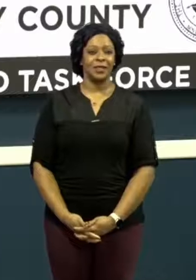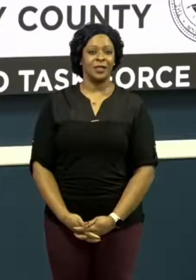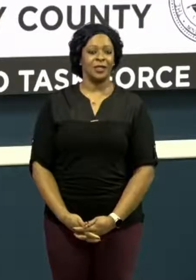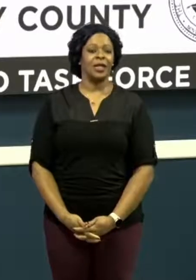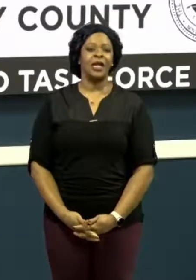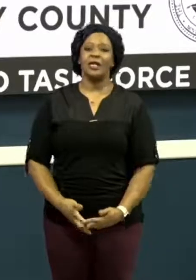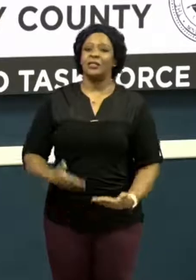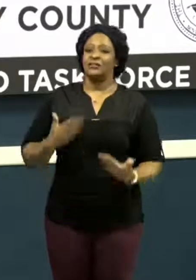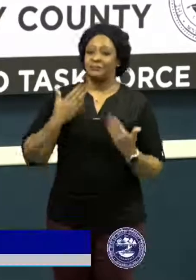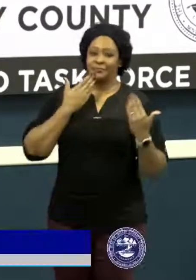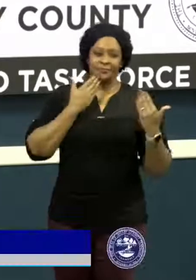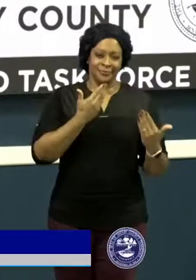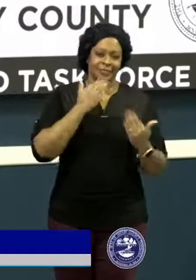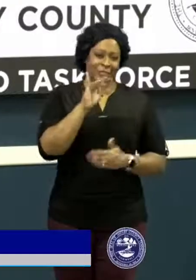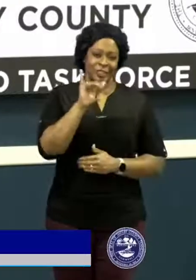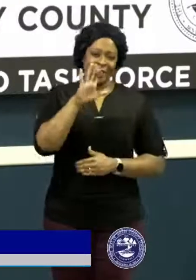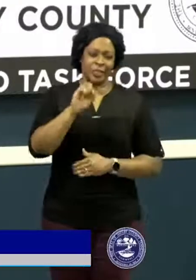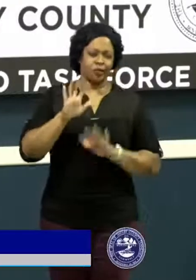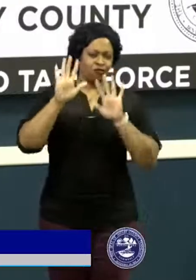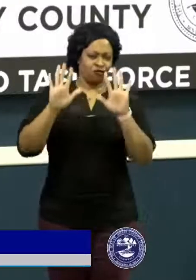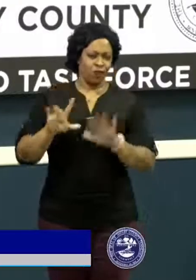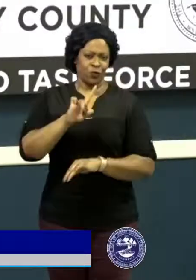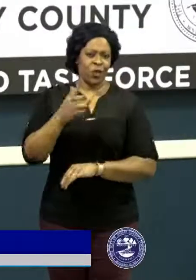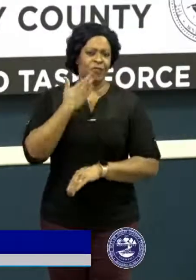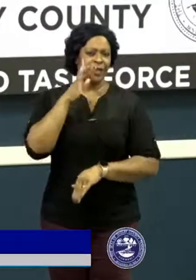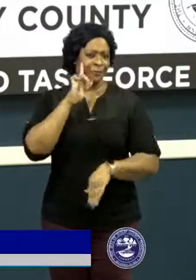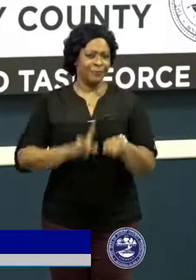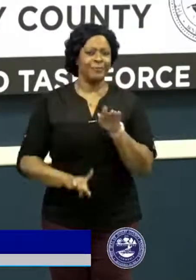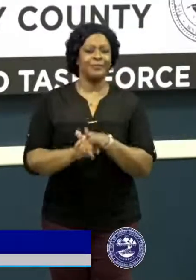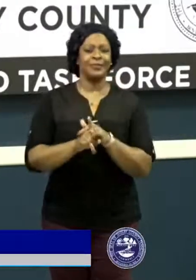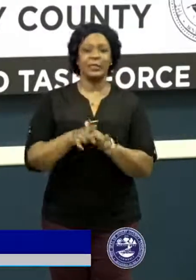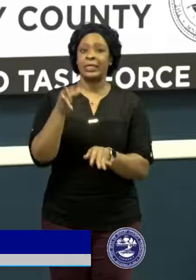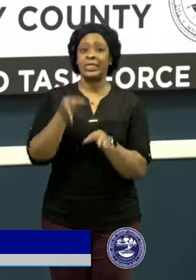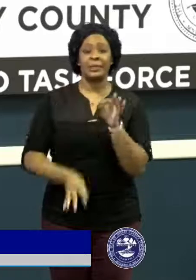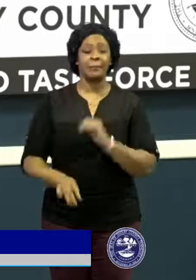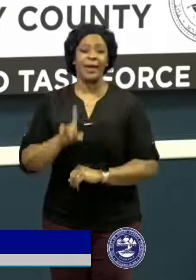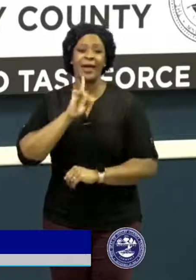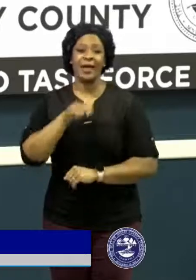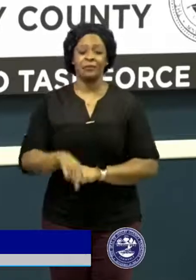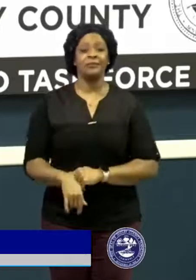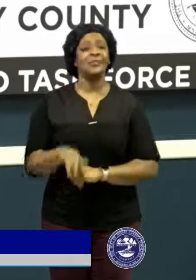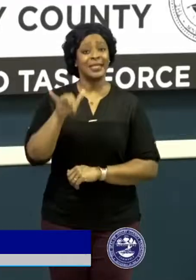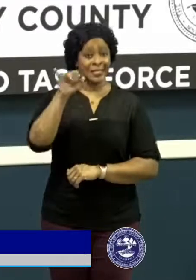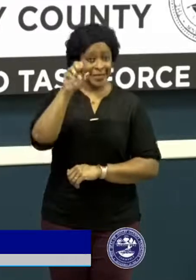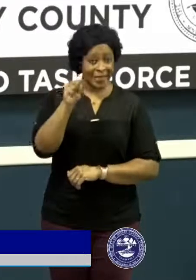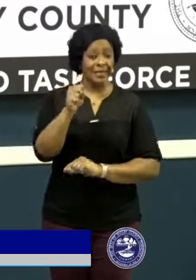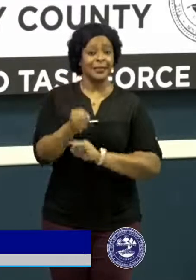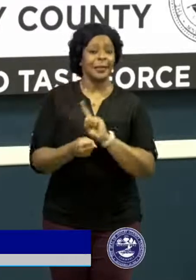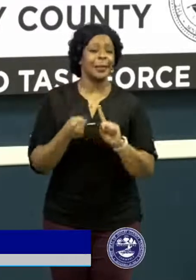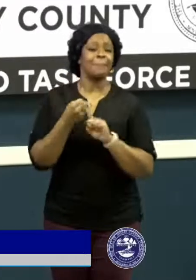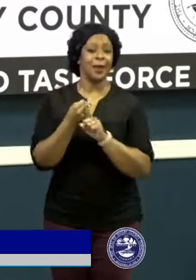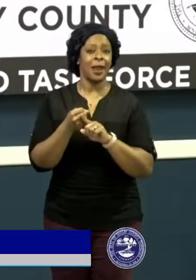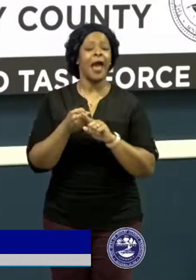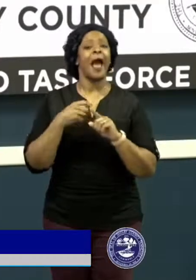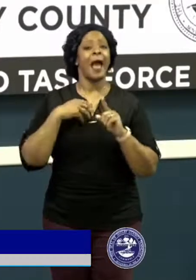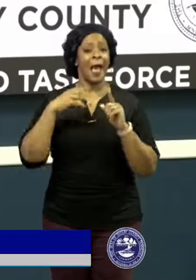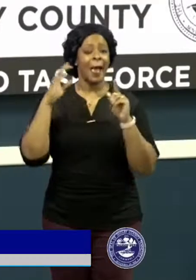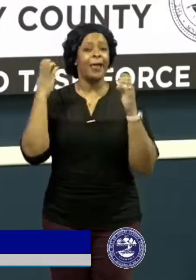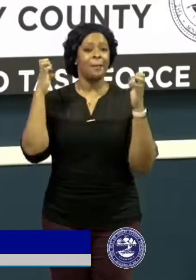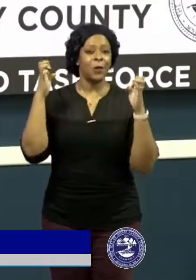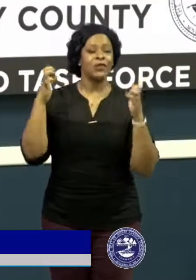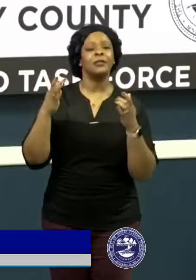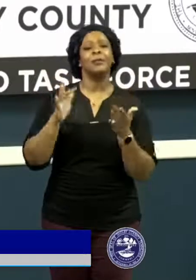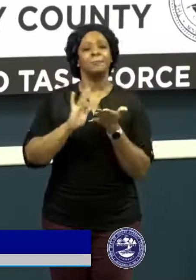Well, thank you, Jasmine. It's a great question. I appreciate you bringing it up. The simple answer is yes, there is an impact to emergency medical